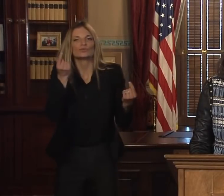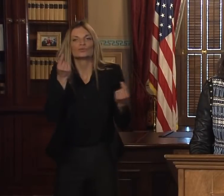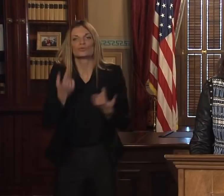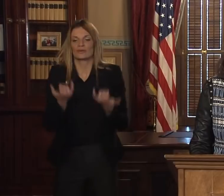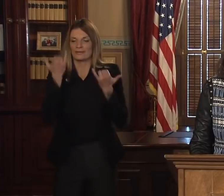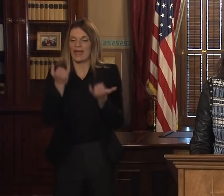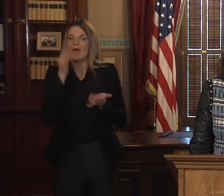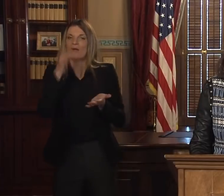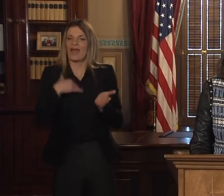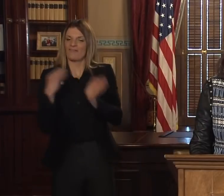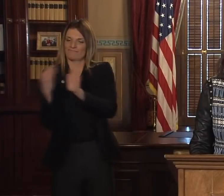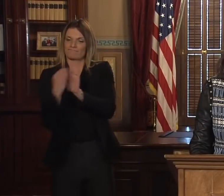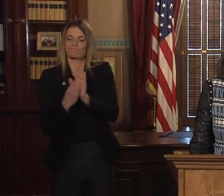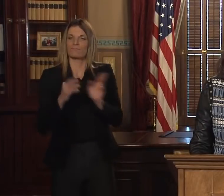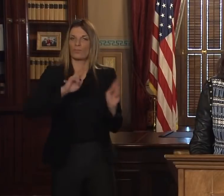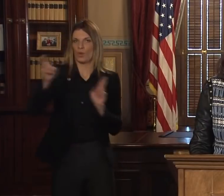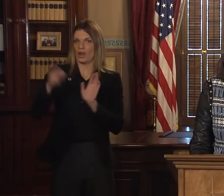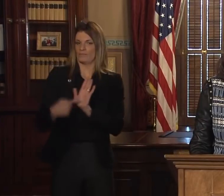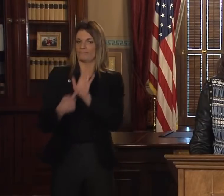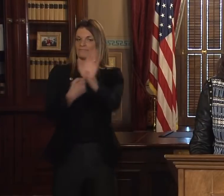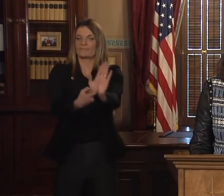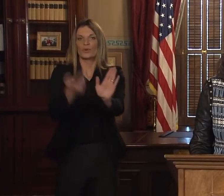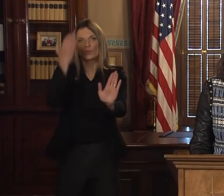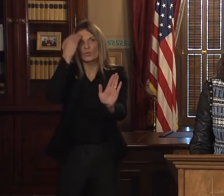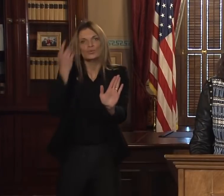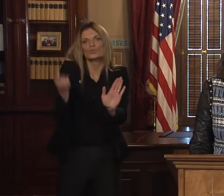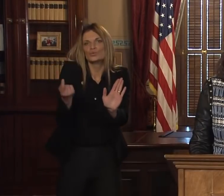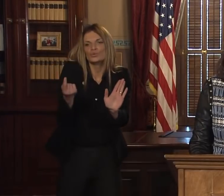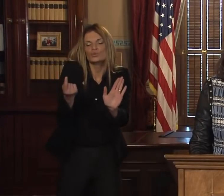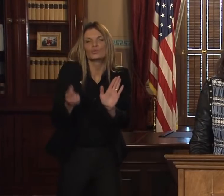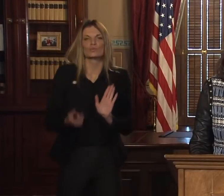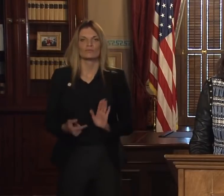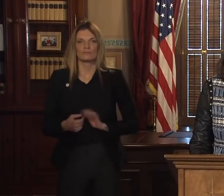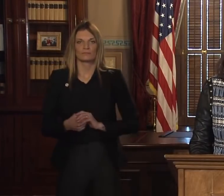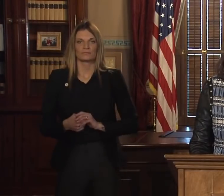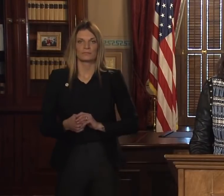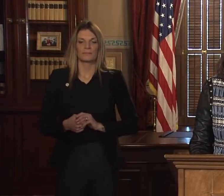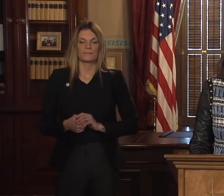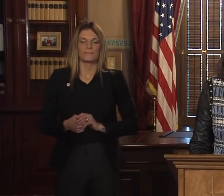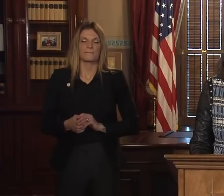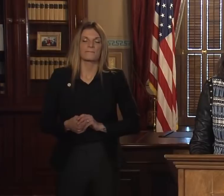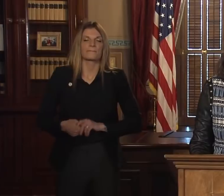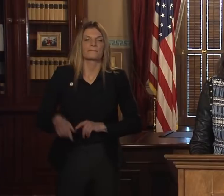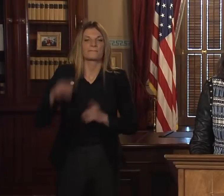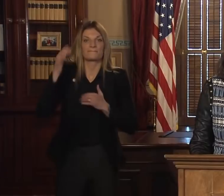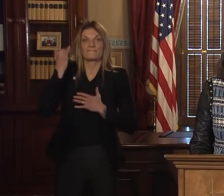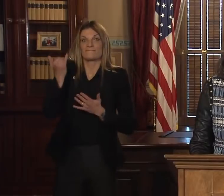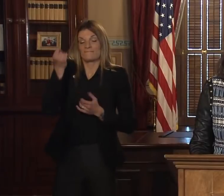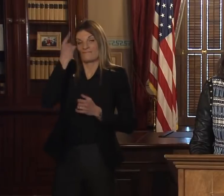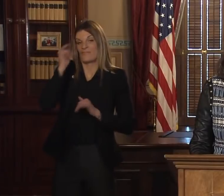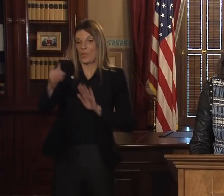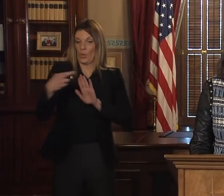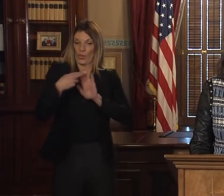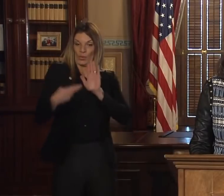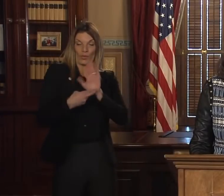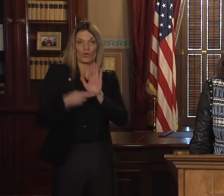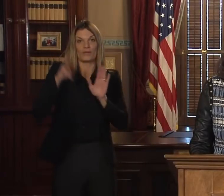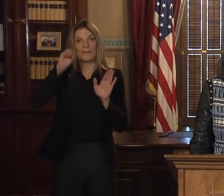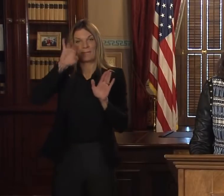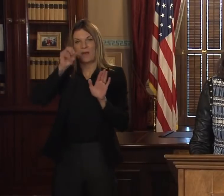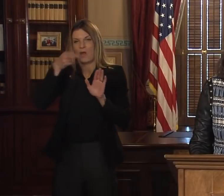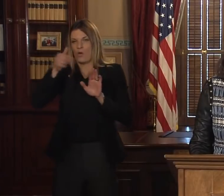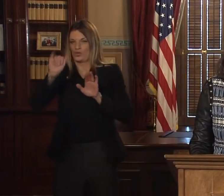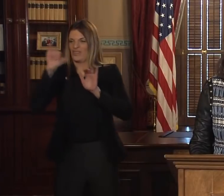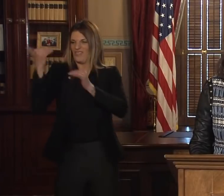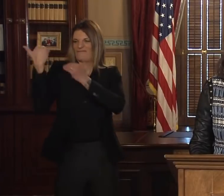rules where community spread of COVID-19 is a risk. Under statute, MIOSHA can cite employers, require